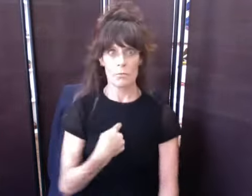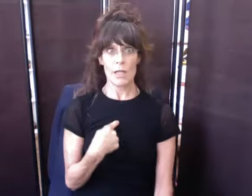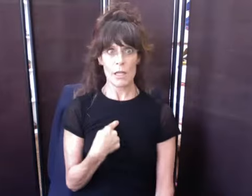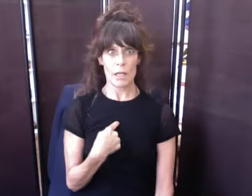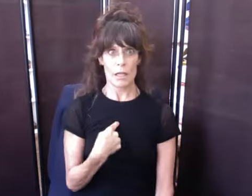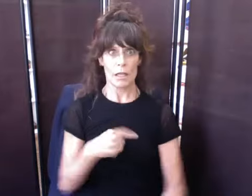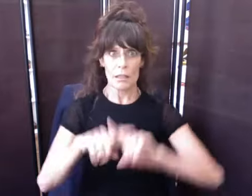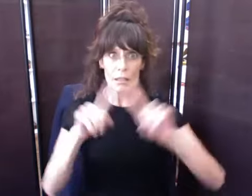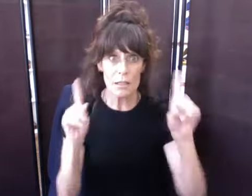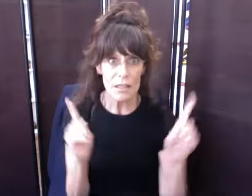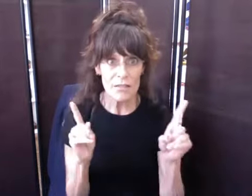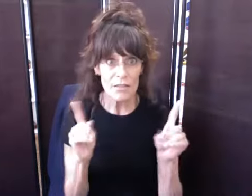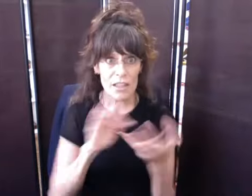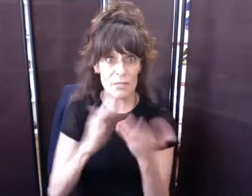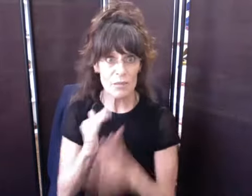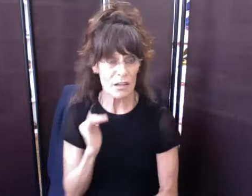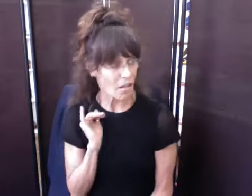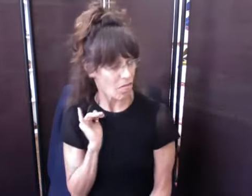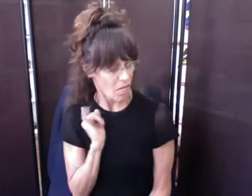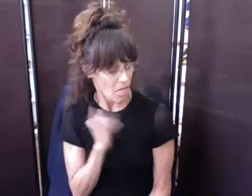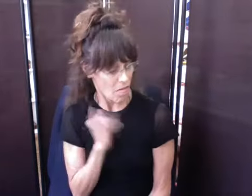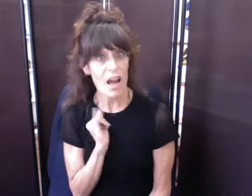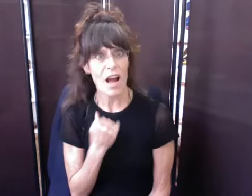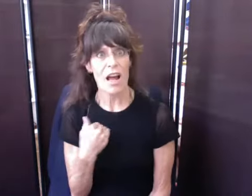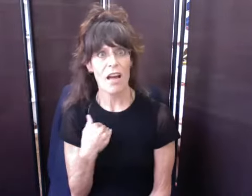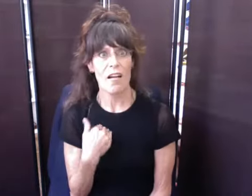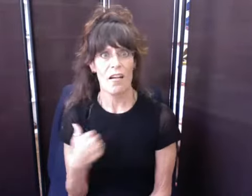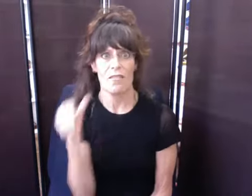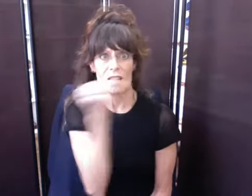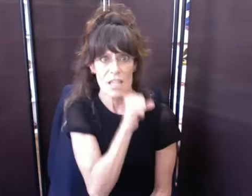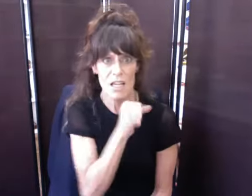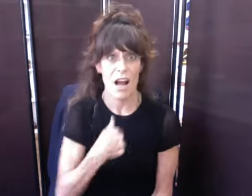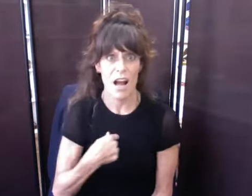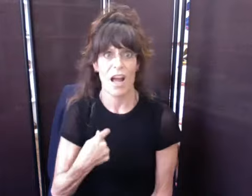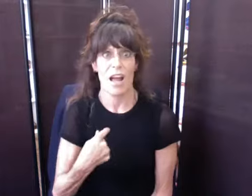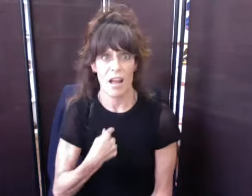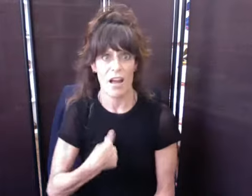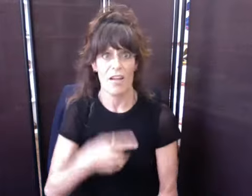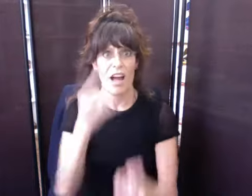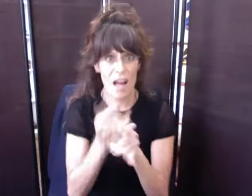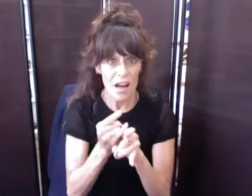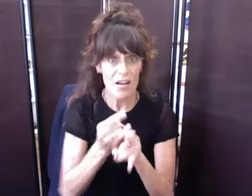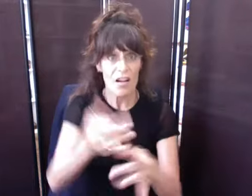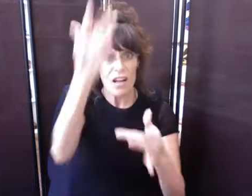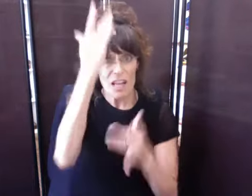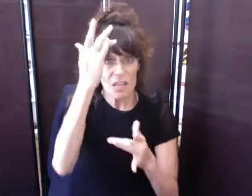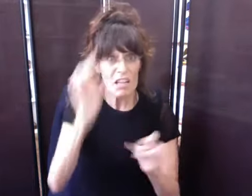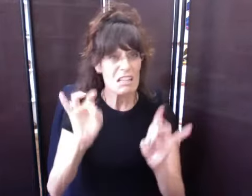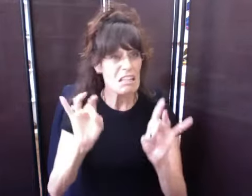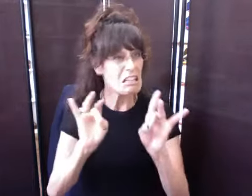than chronic drunkenness, for someone who has alcoholism, that's horrible advice. That's horrible. I didn't know it was horrible